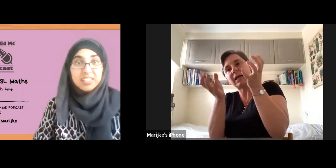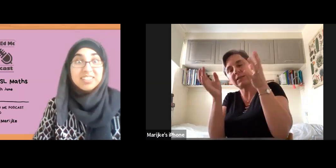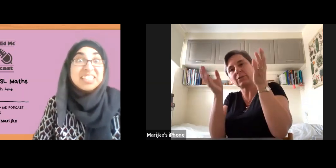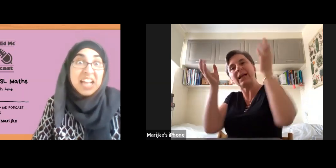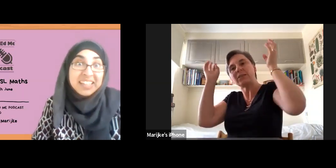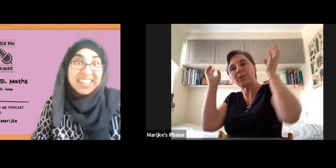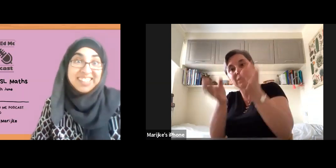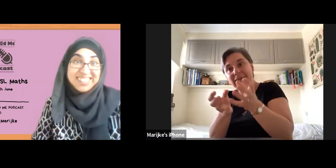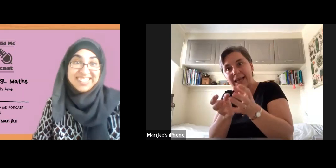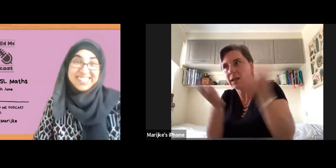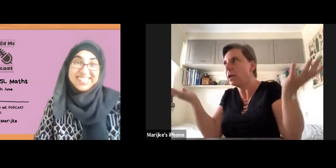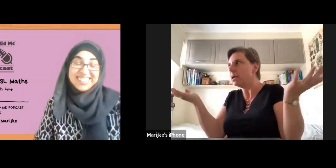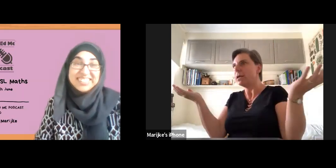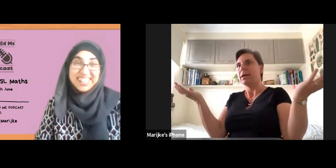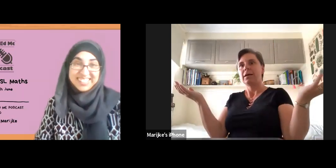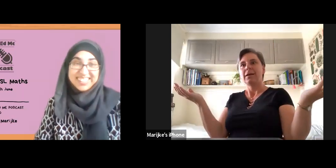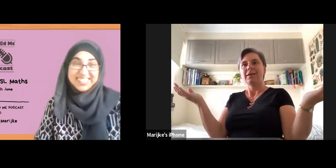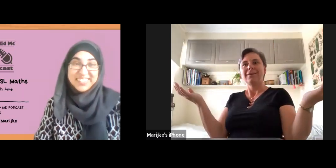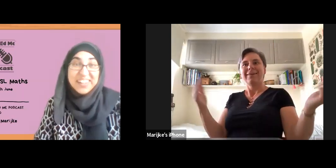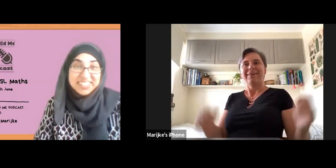So exactly. It gets sucked in. Exactly. Where does it go?